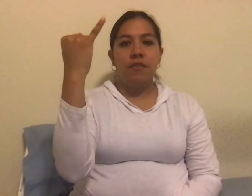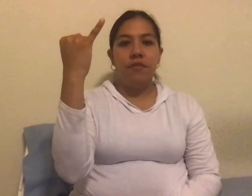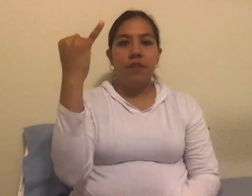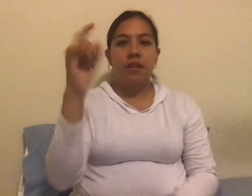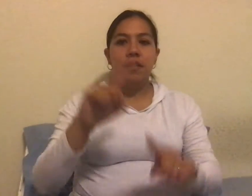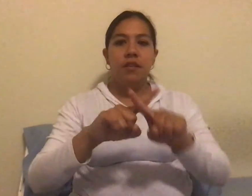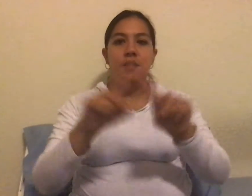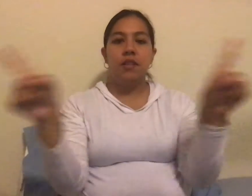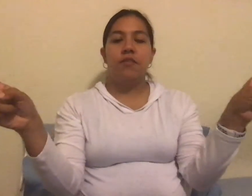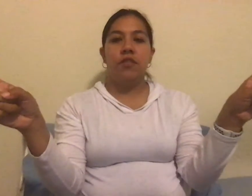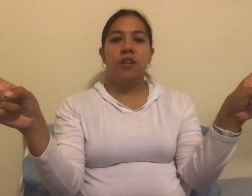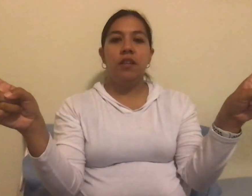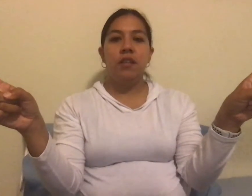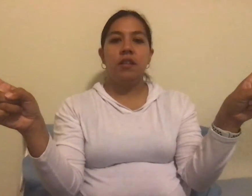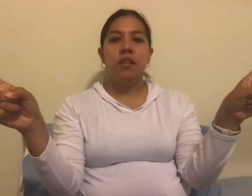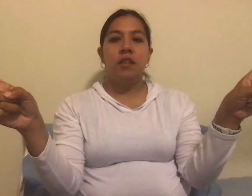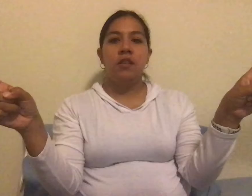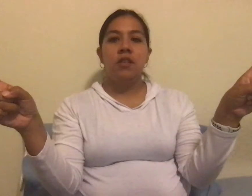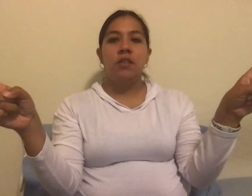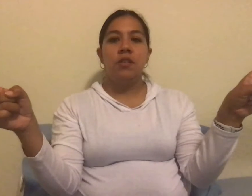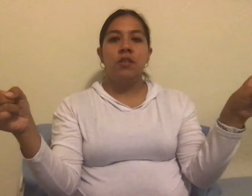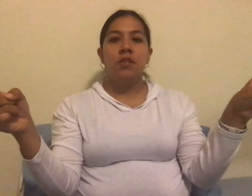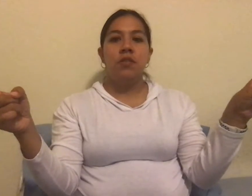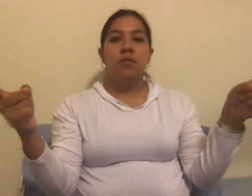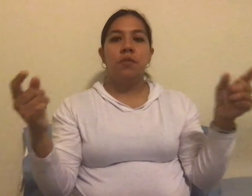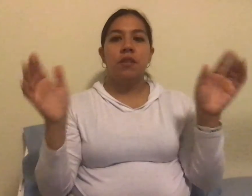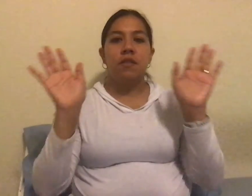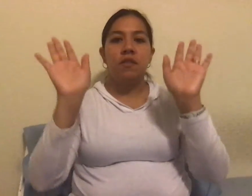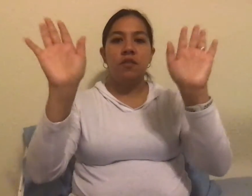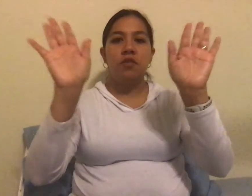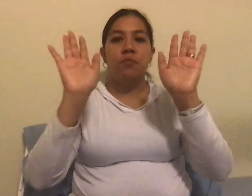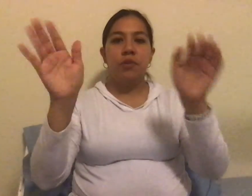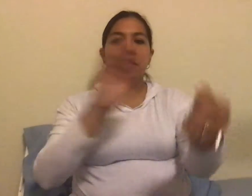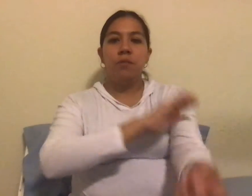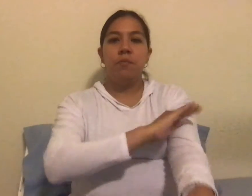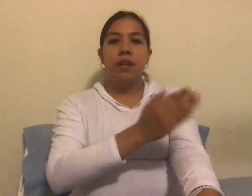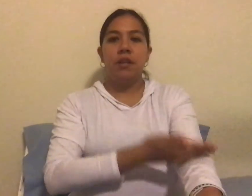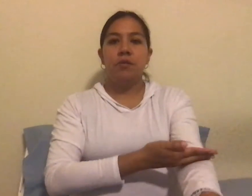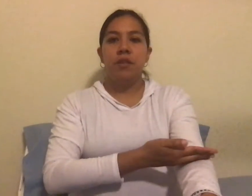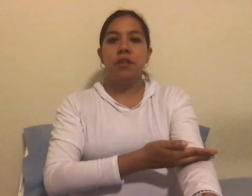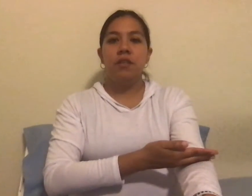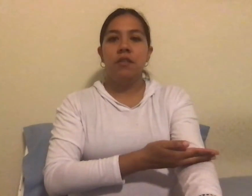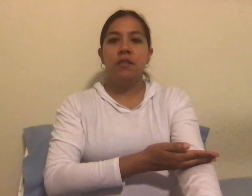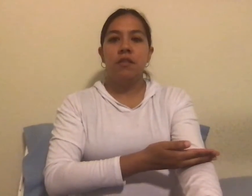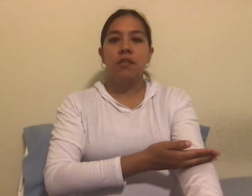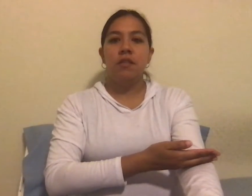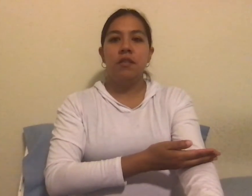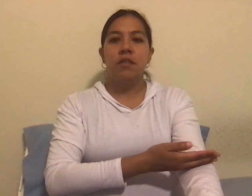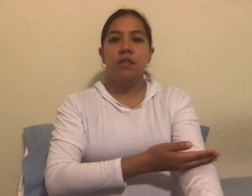If different was a superpower,